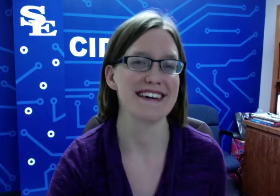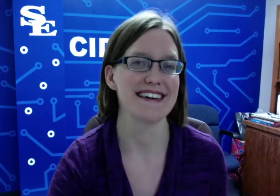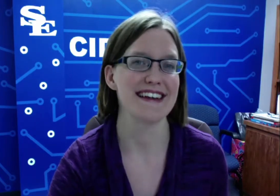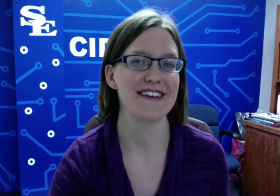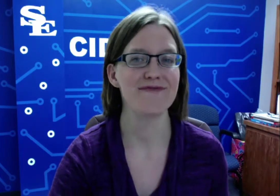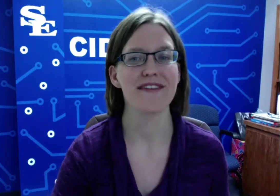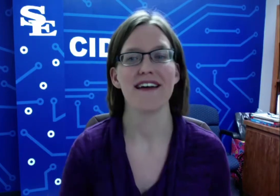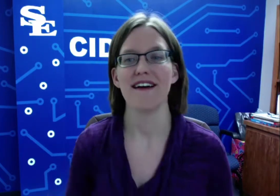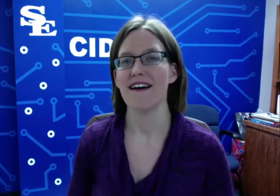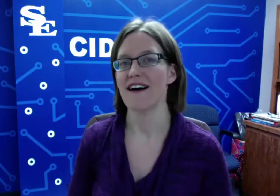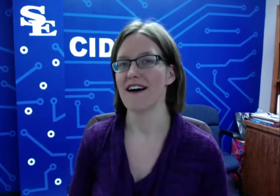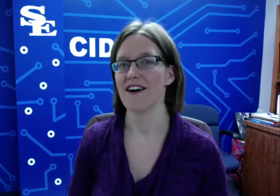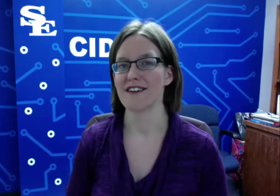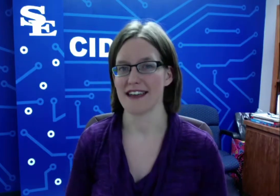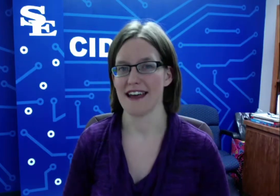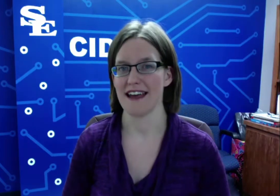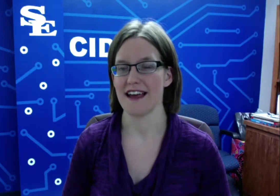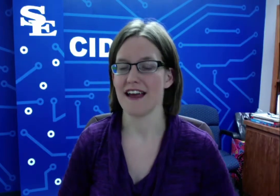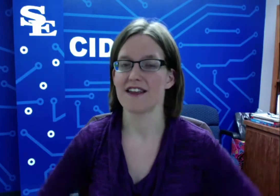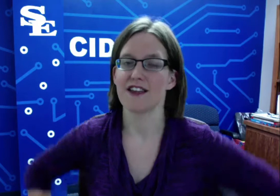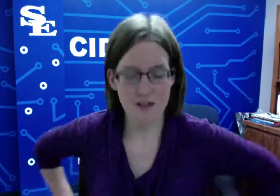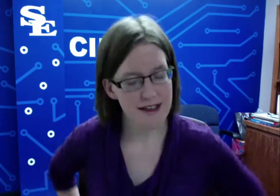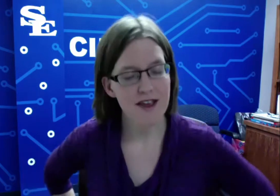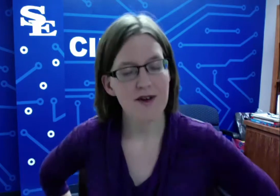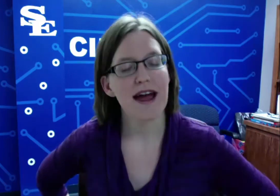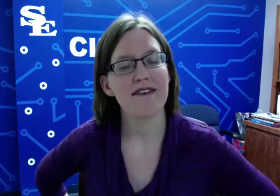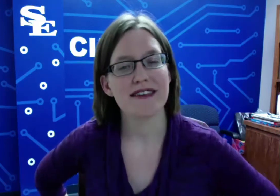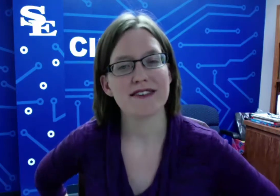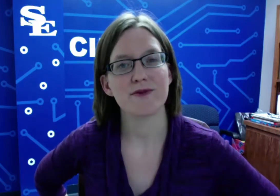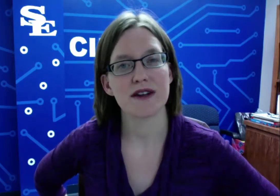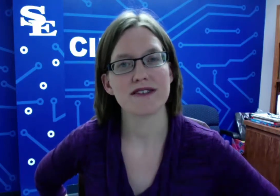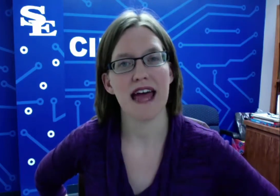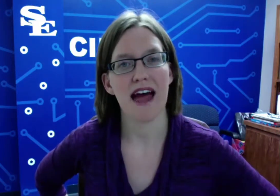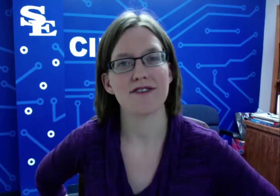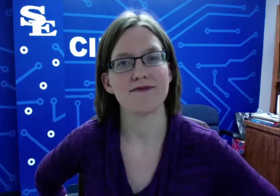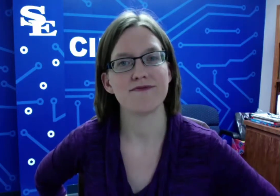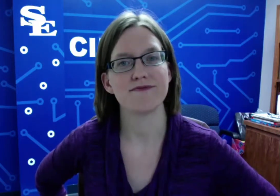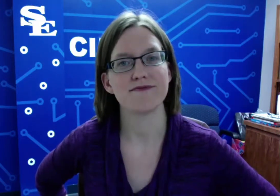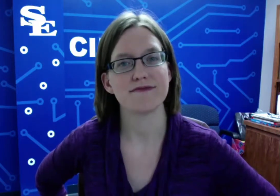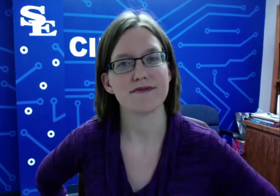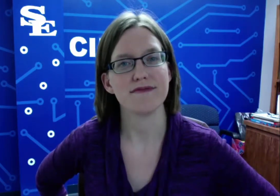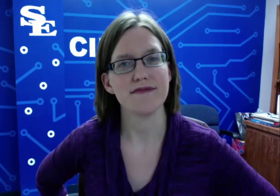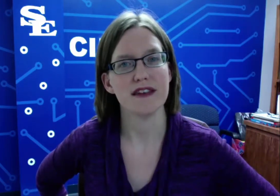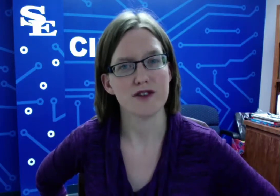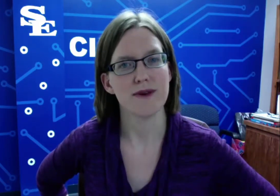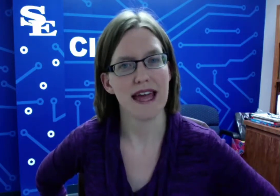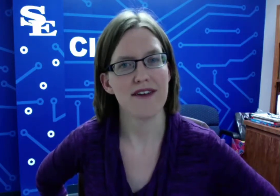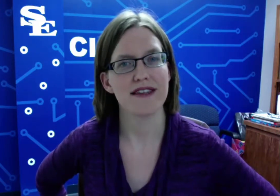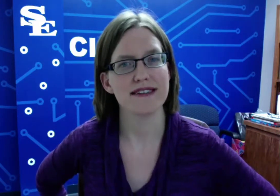good. Okay. Do you think you have these words down? Do we have this,